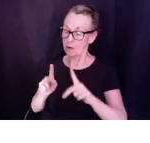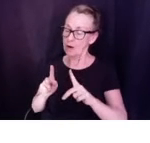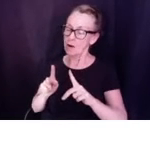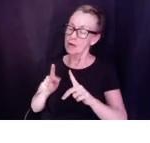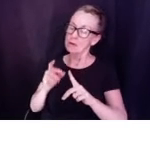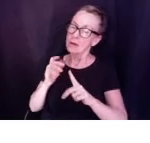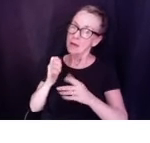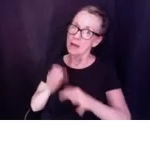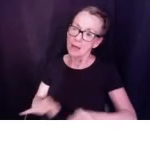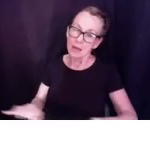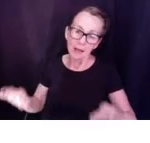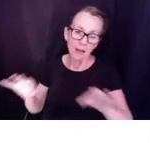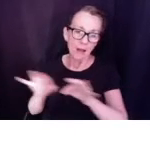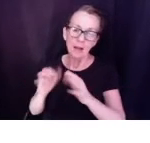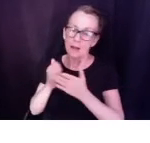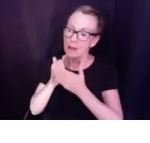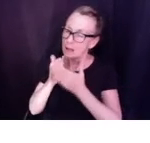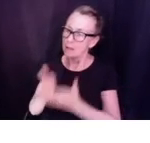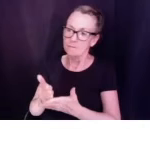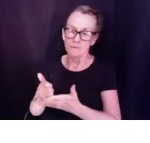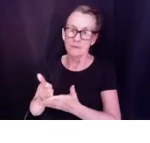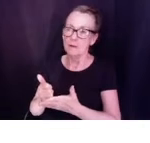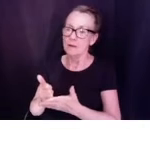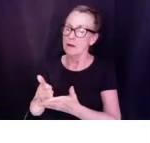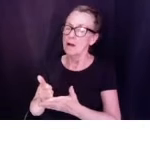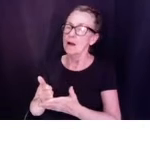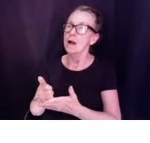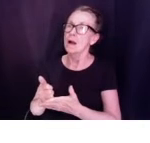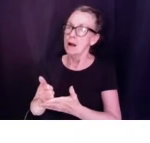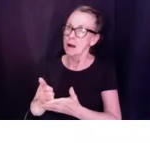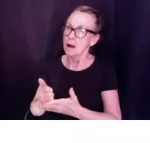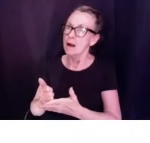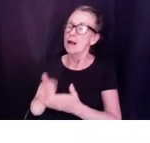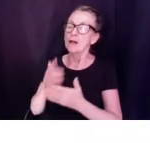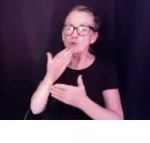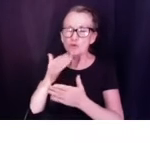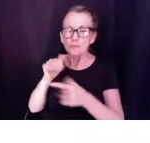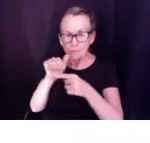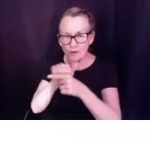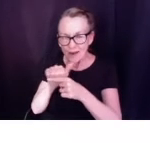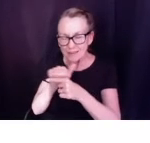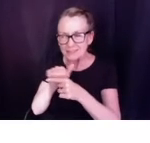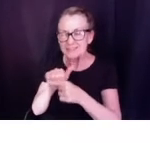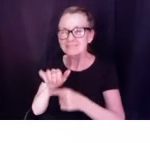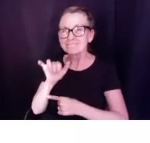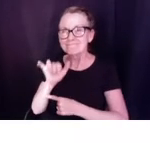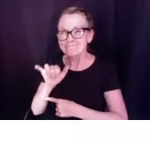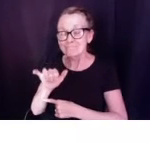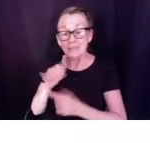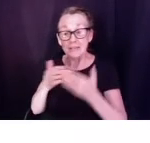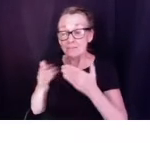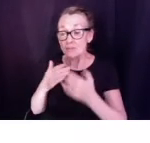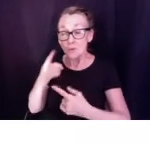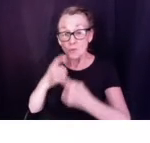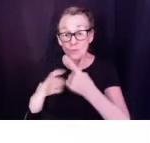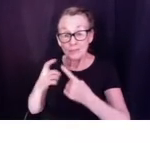so helpful because it just gives them a dry run through an interview. And even though the questions might not